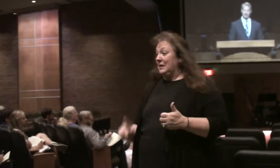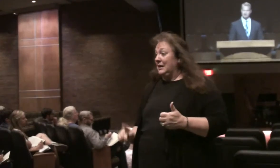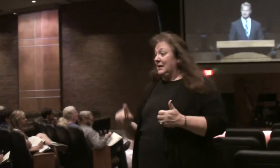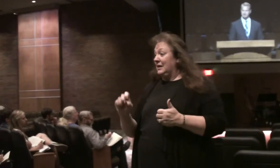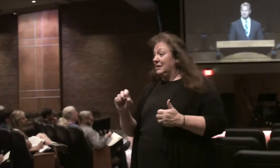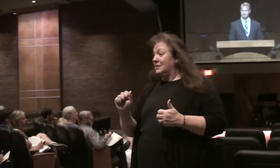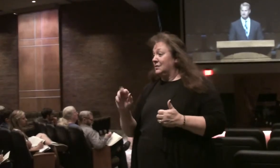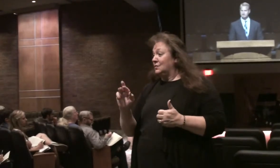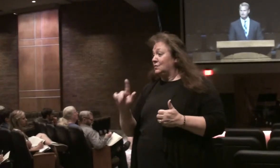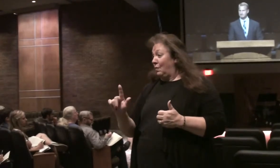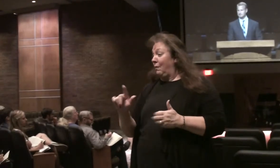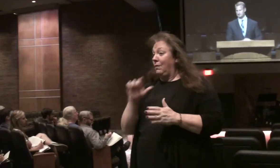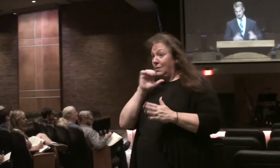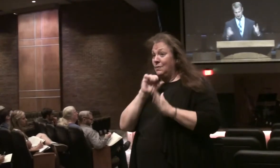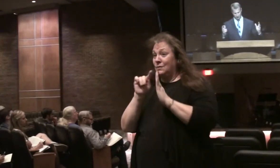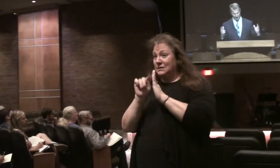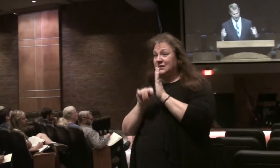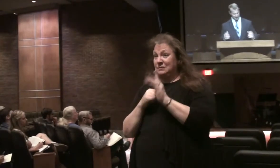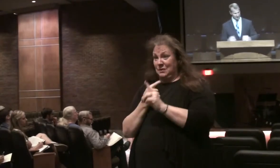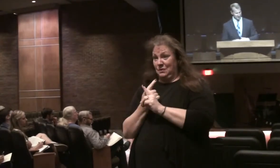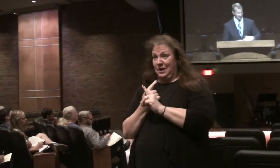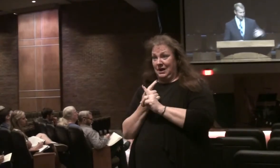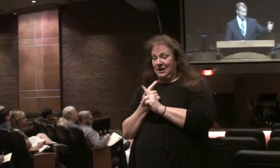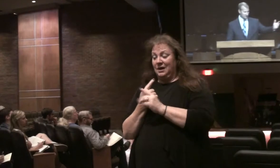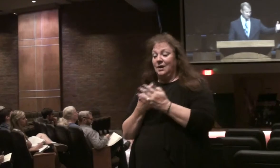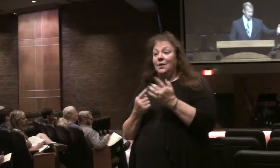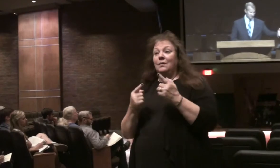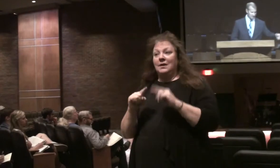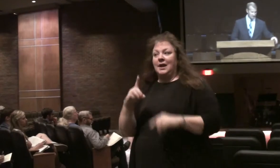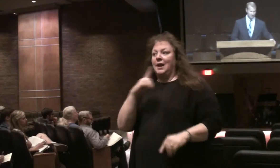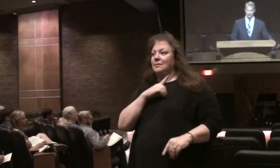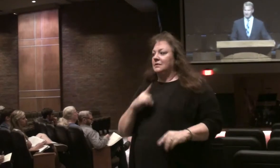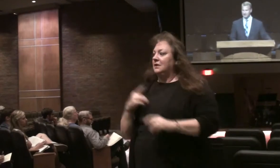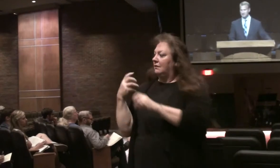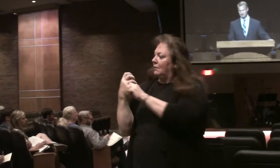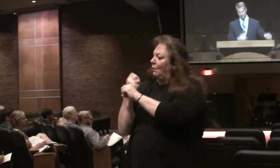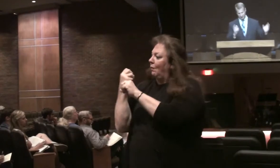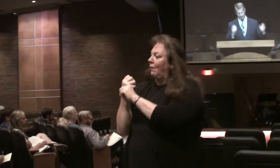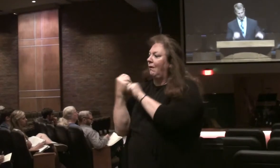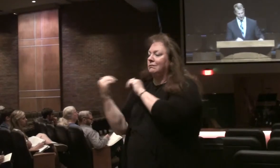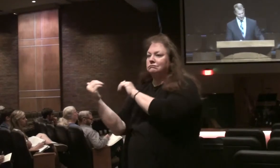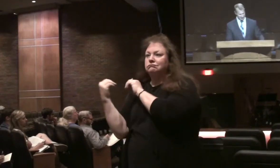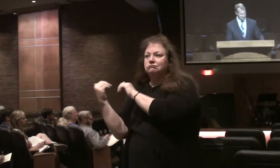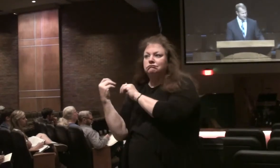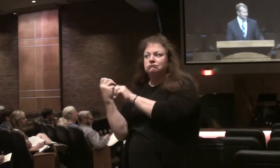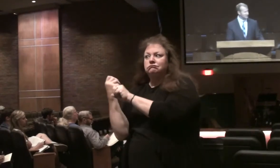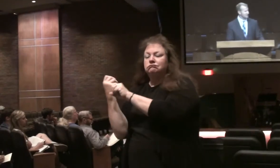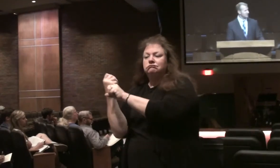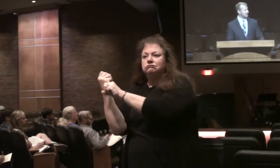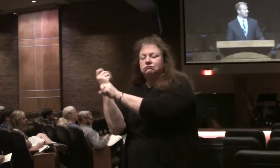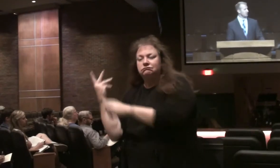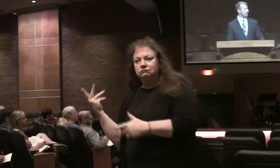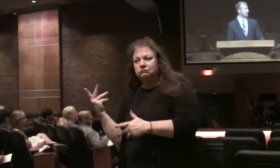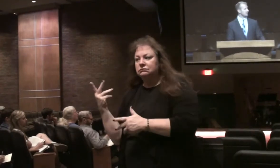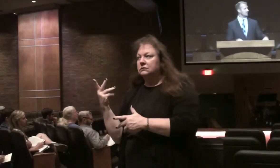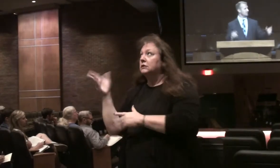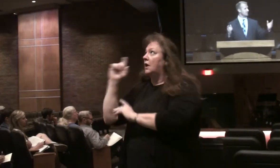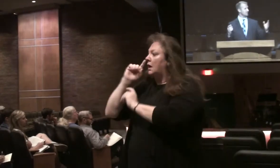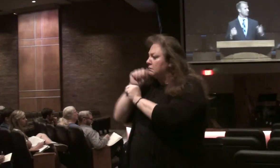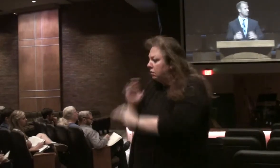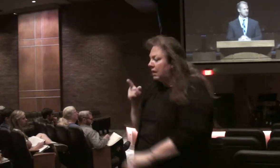Testament, right? What happens? David has some victories, some blessings. Saul has another issues too.